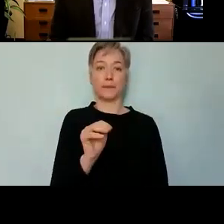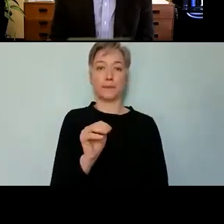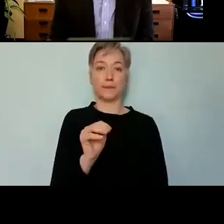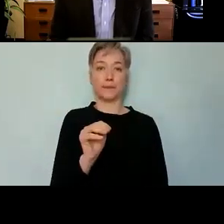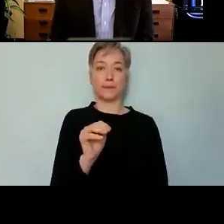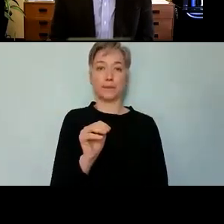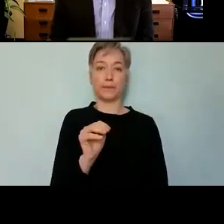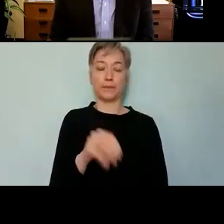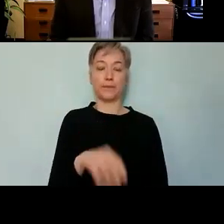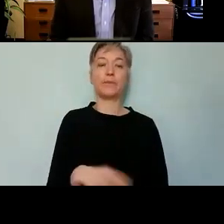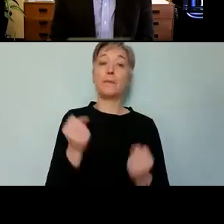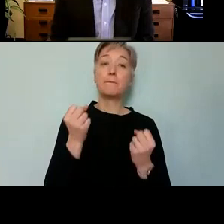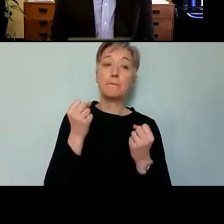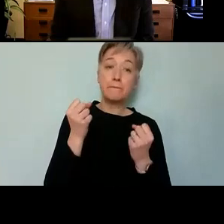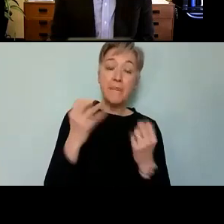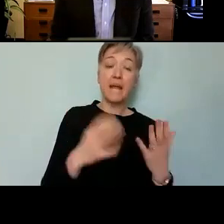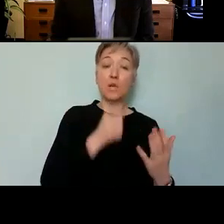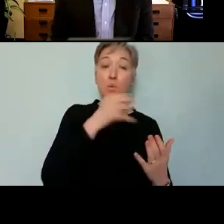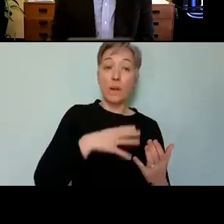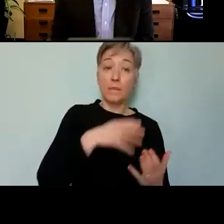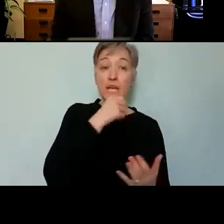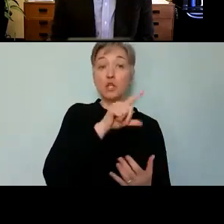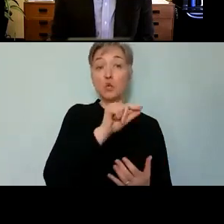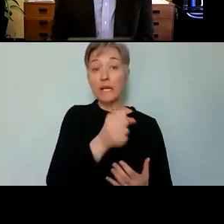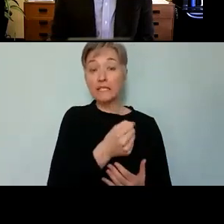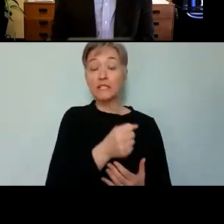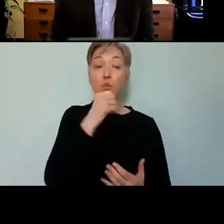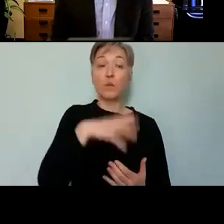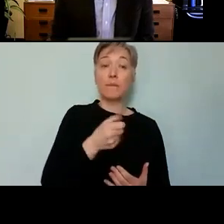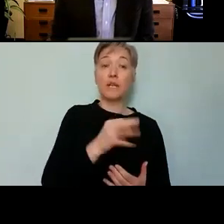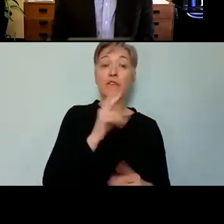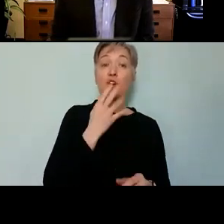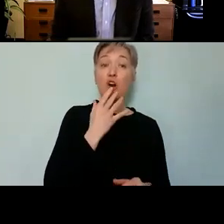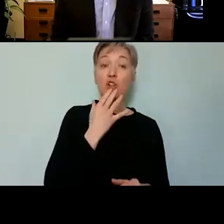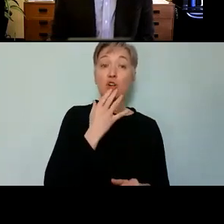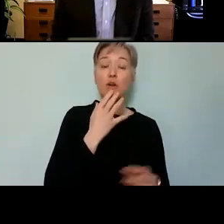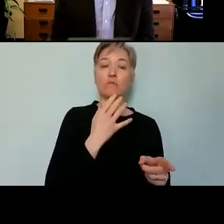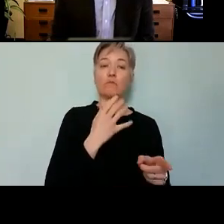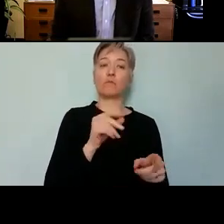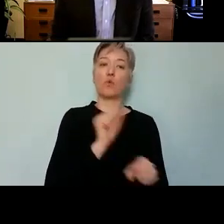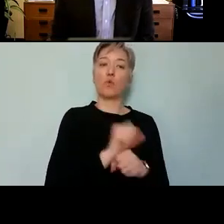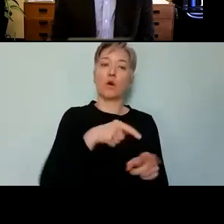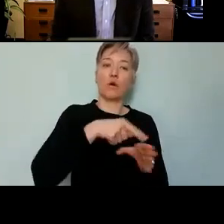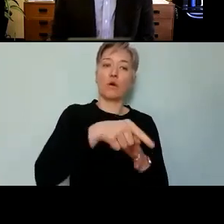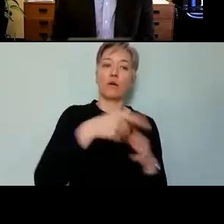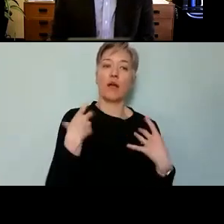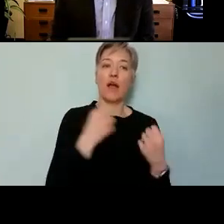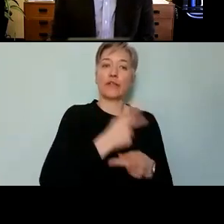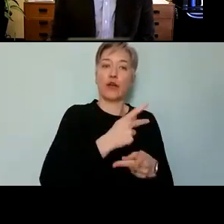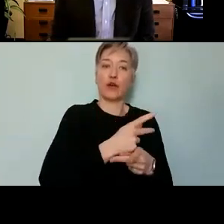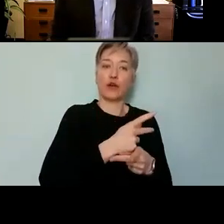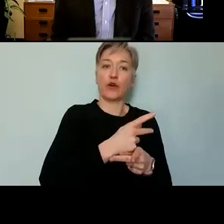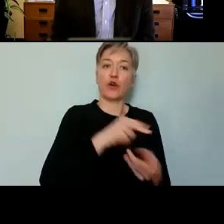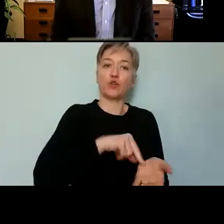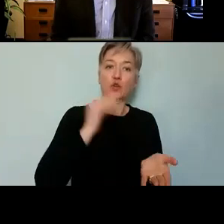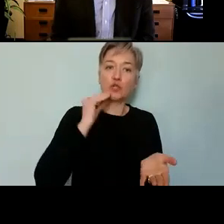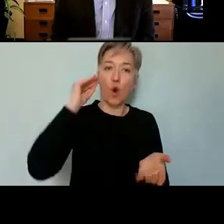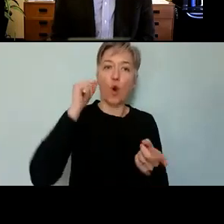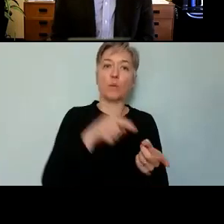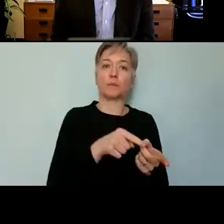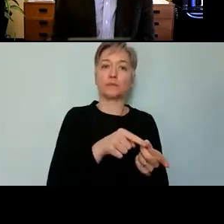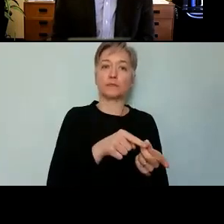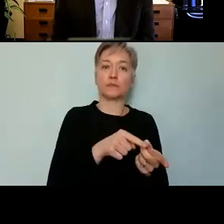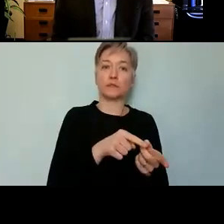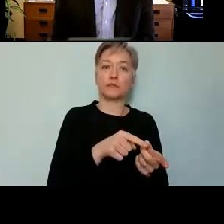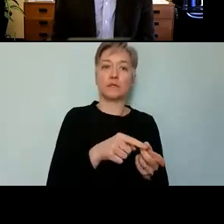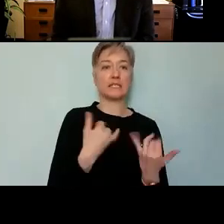20-year-old females of color working in healthcare, working in frontline places, and nursing homes. And we still see